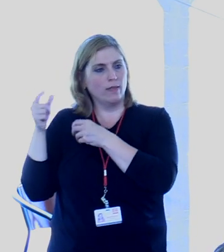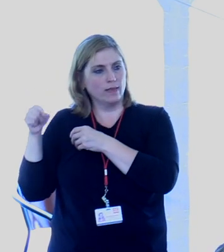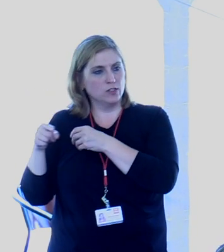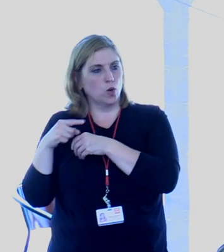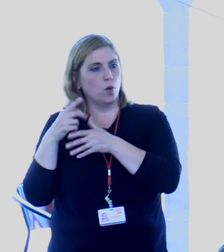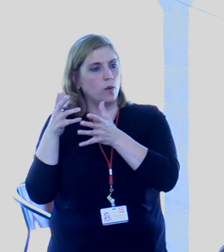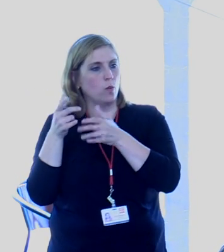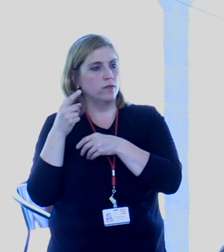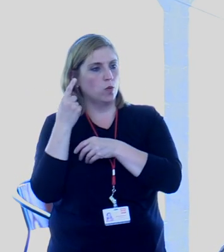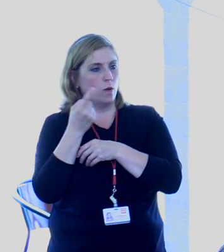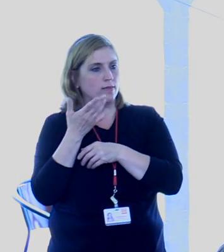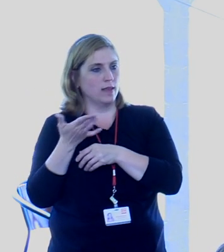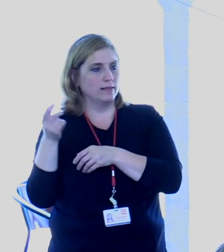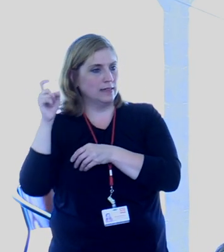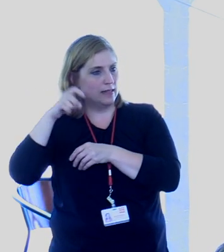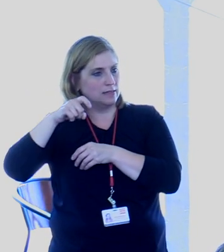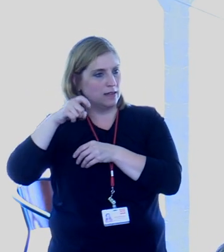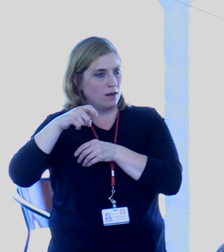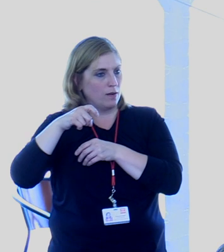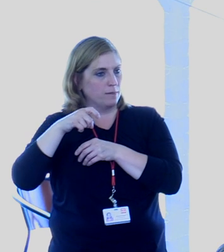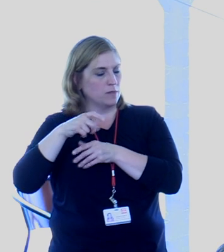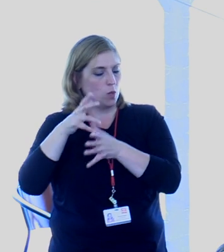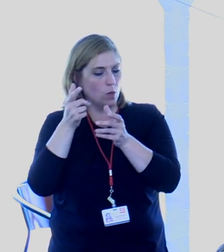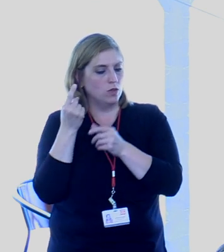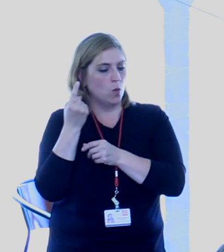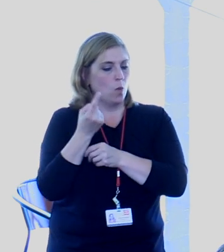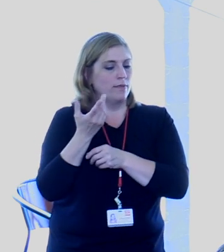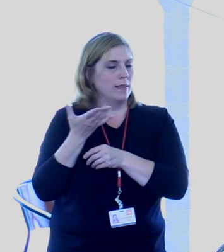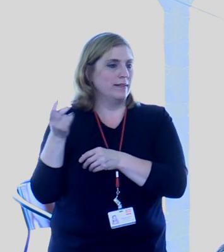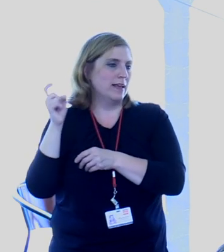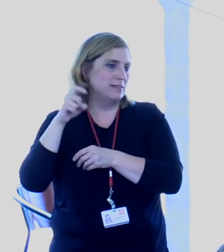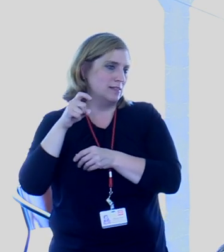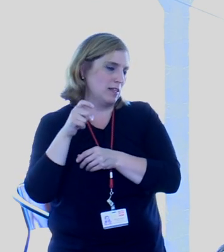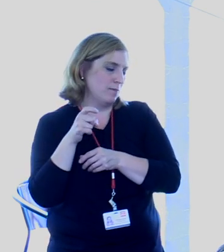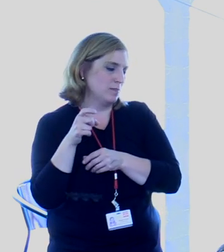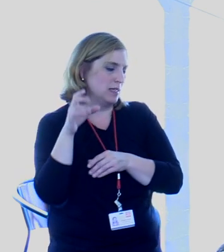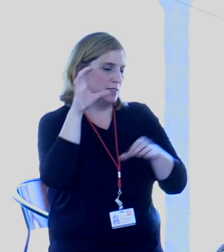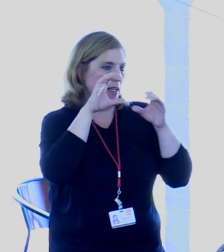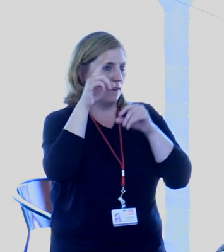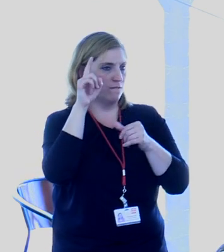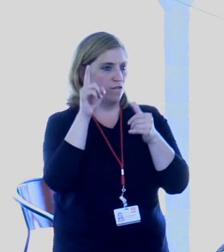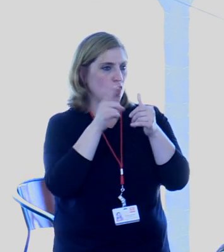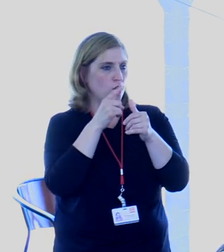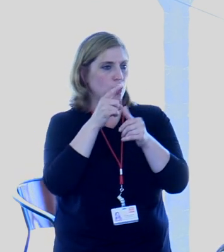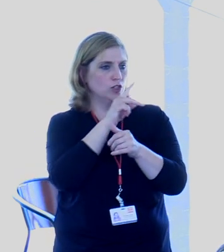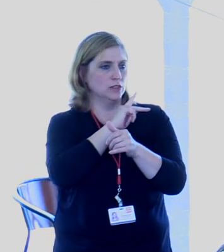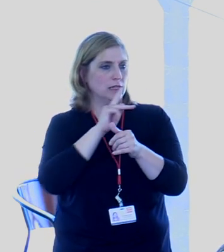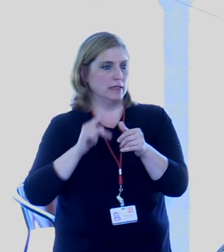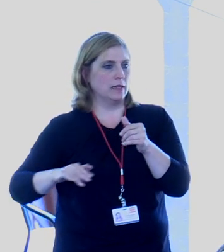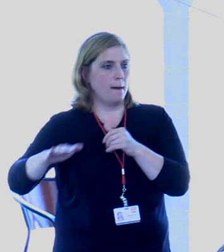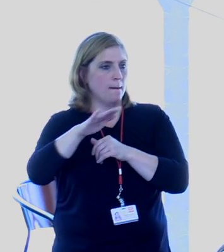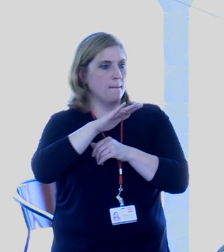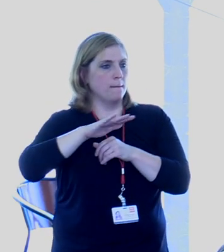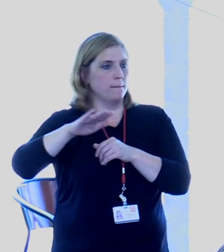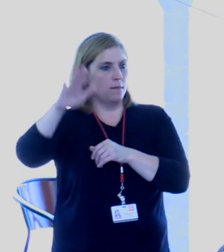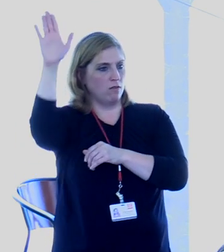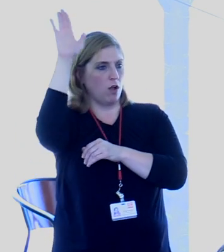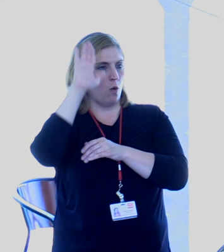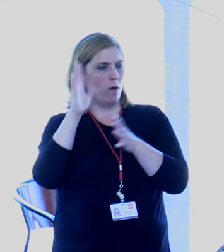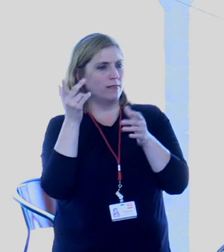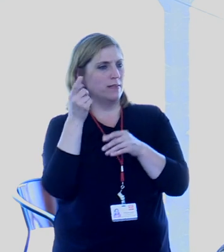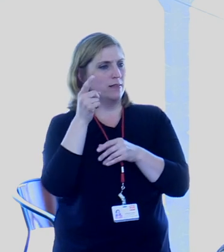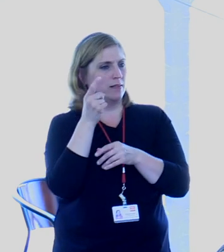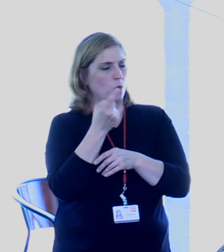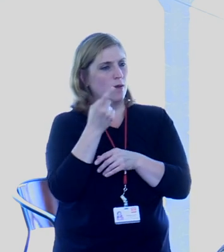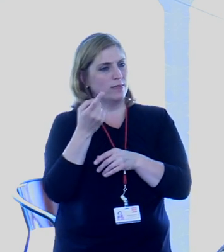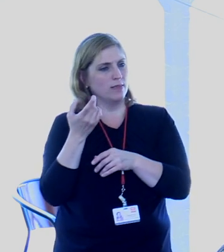the one thing necessary? Do we want the one thing necessary? Seek first the kingdom of God. What is the one thing necessary?